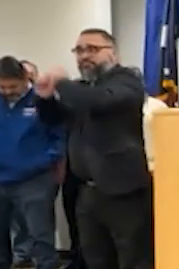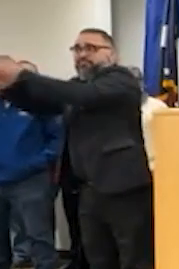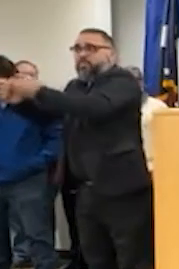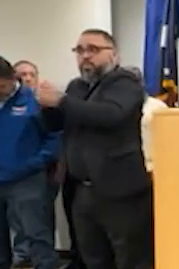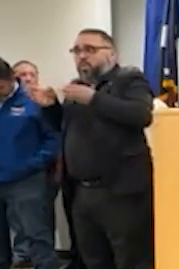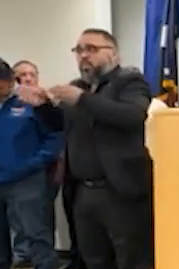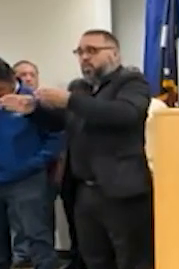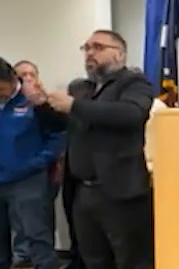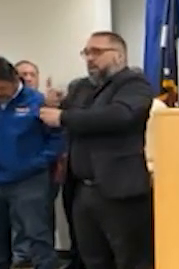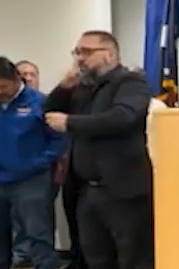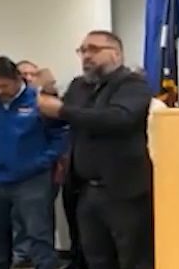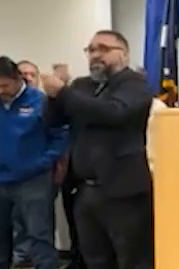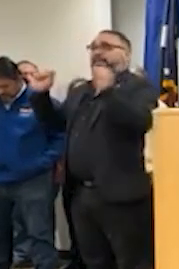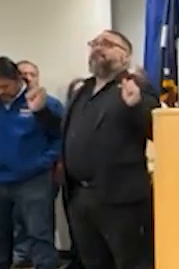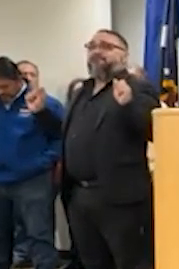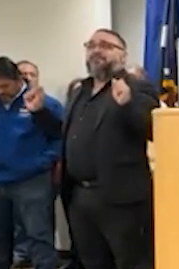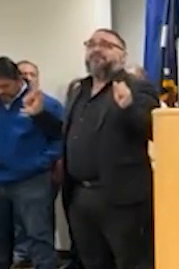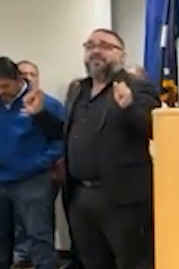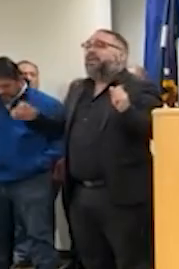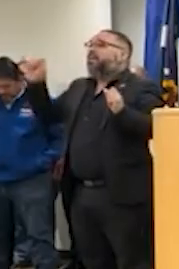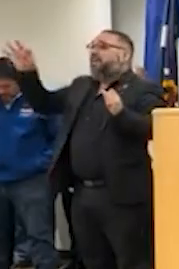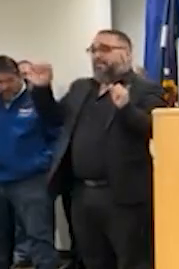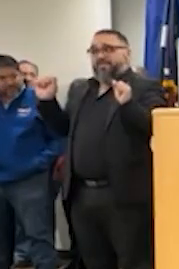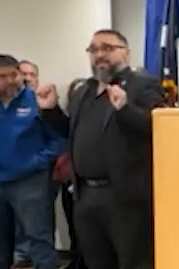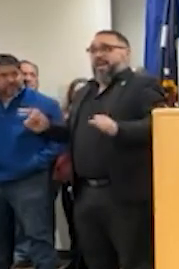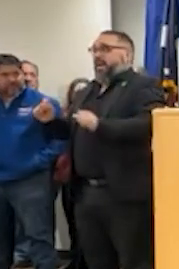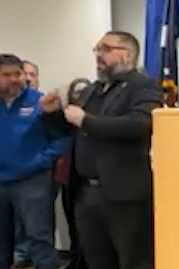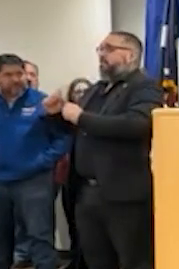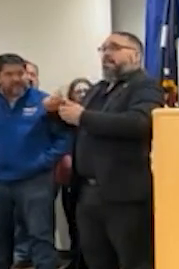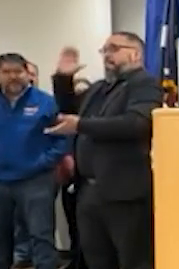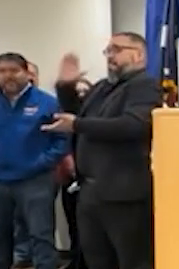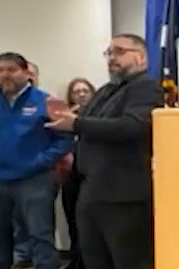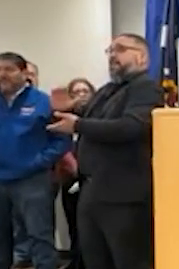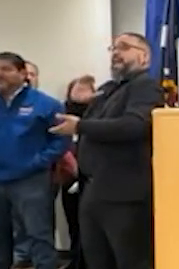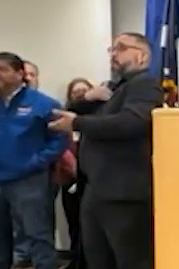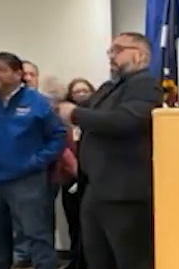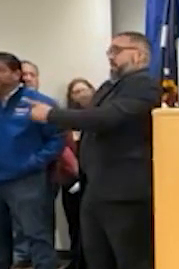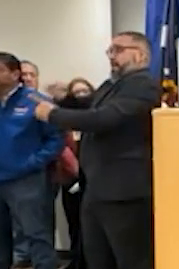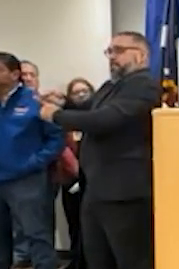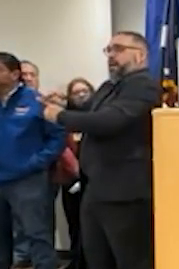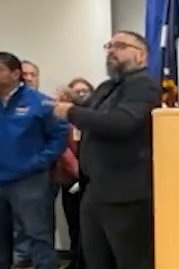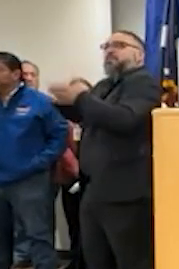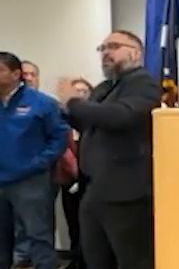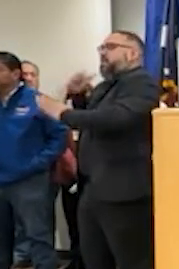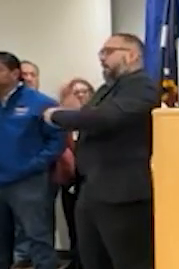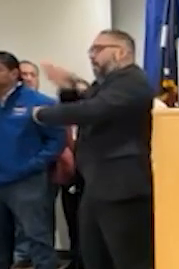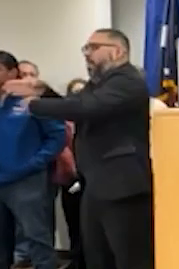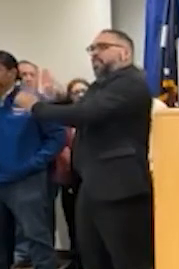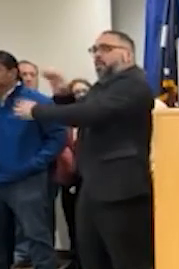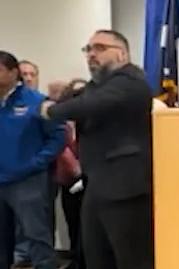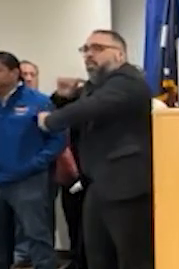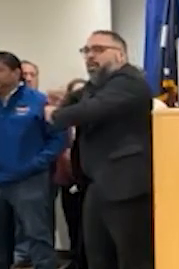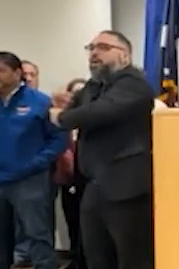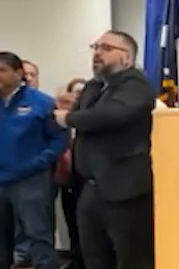right? So if we can minimize any impact to their operations, which are there designed to keep us safe, we will be in